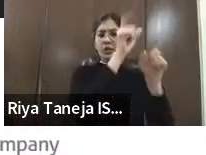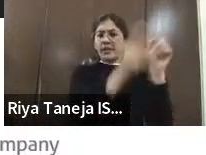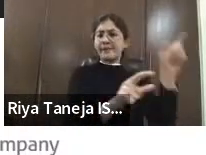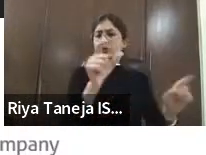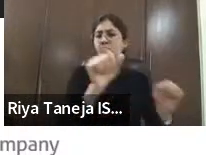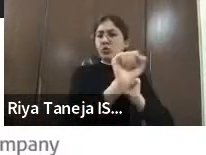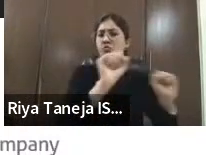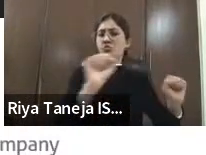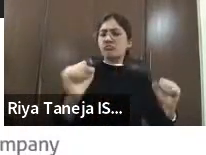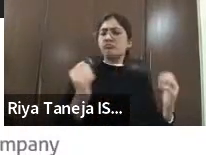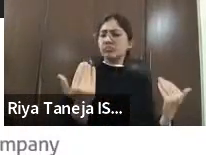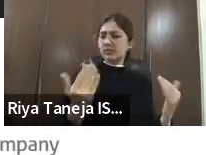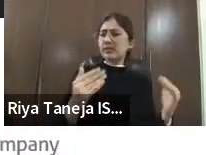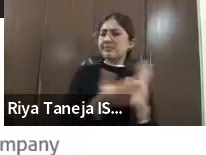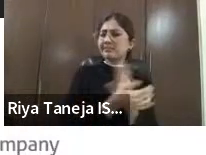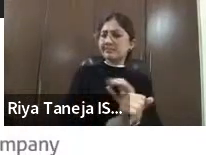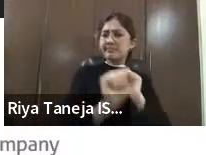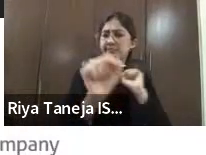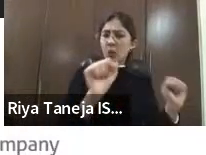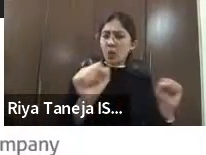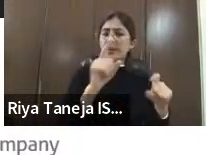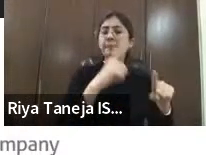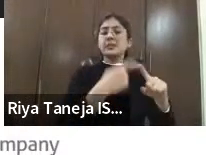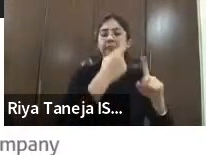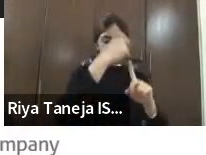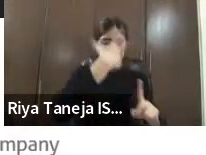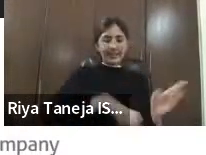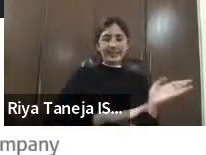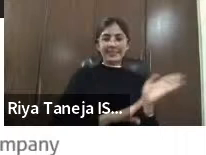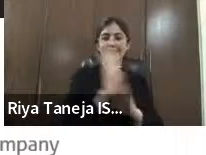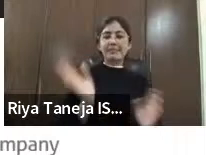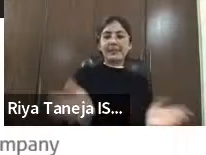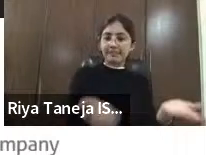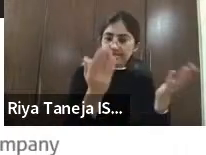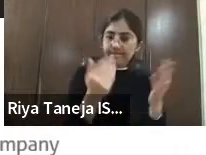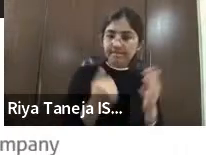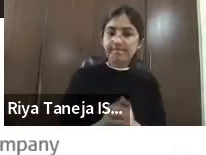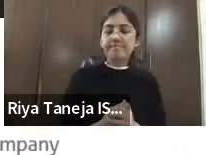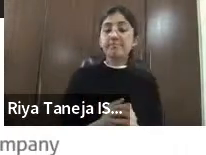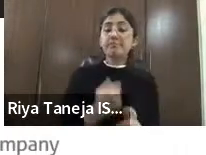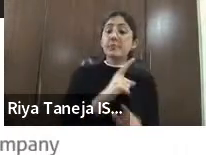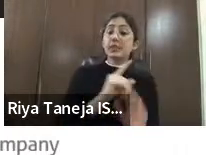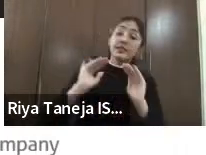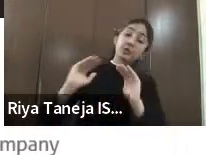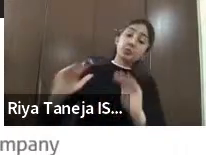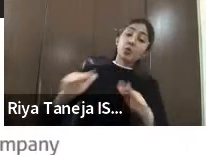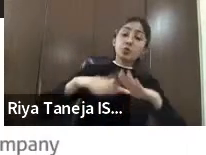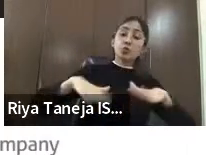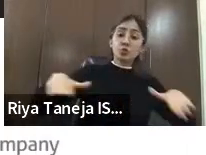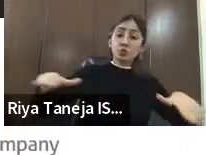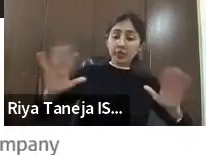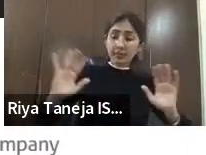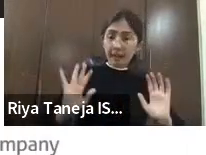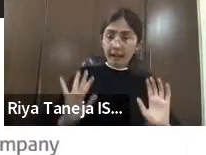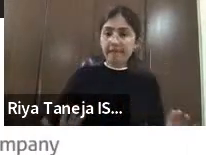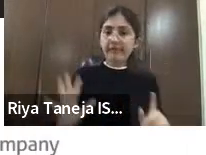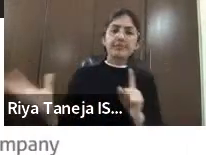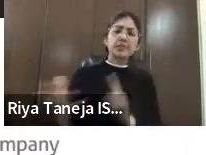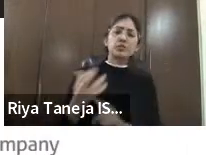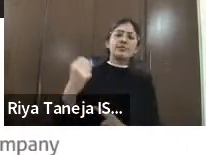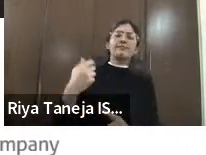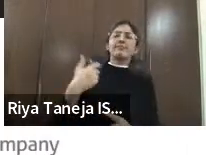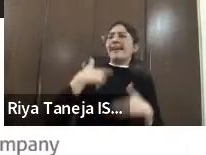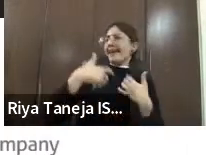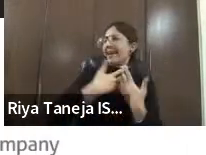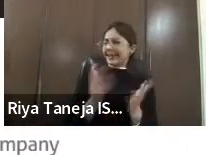and for overall personality development. They also support students to achieve their maximum